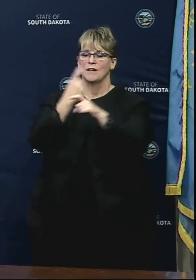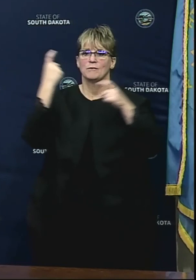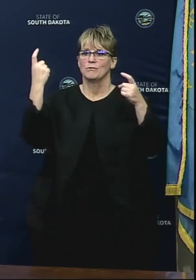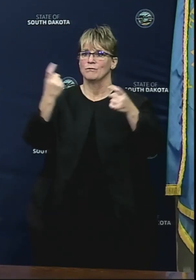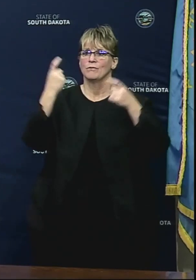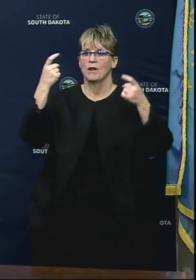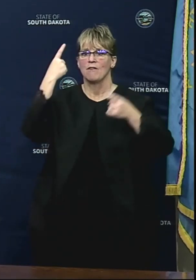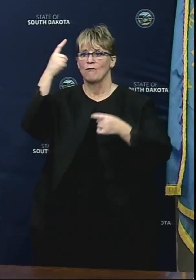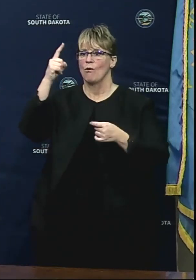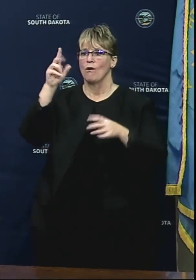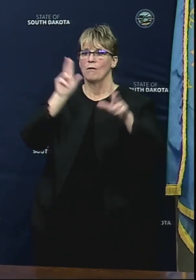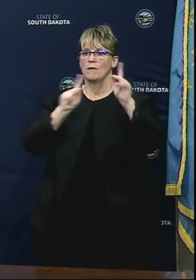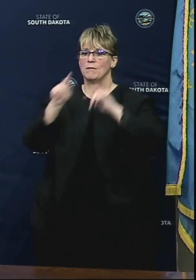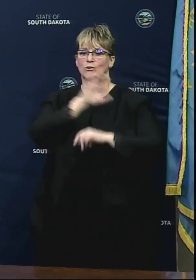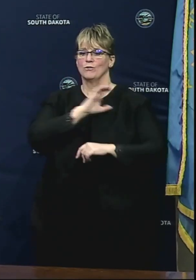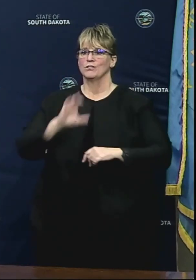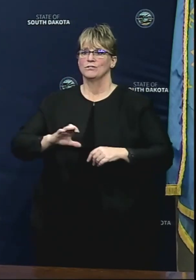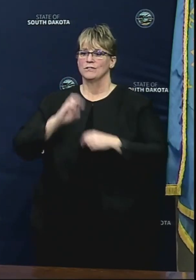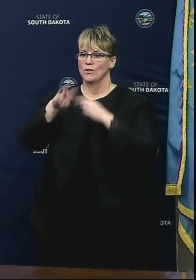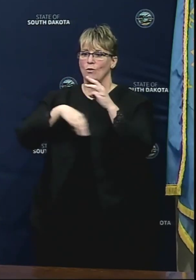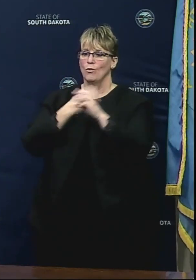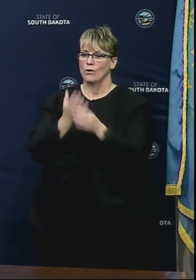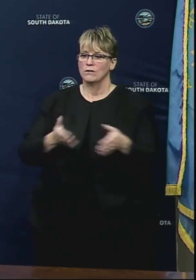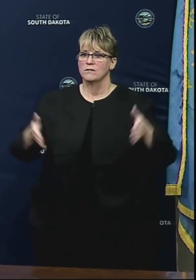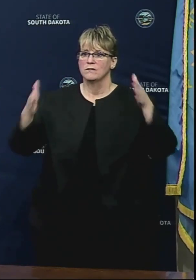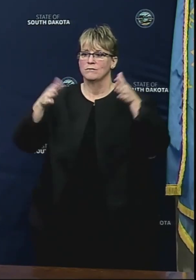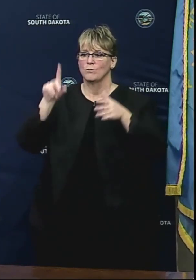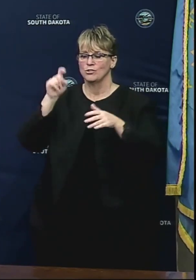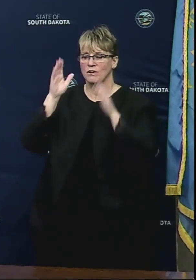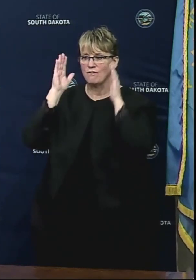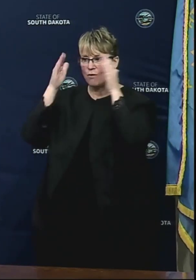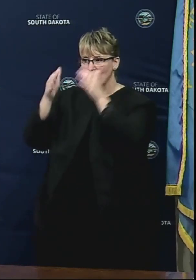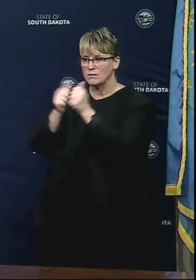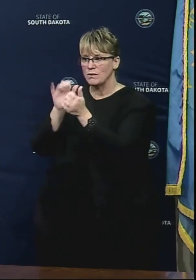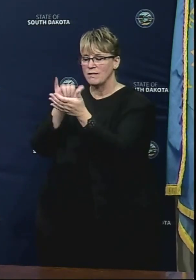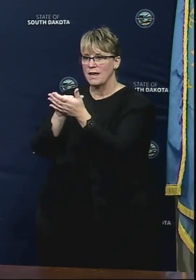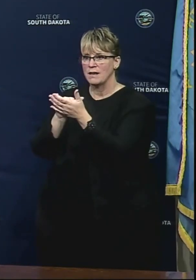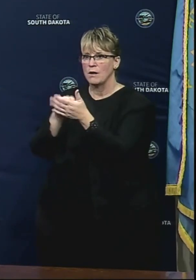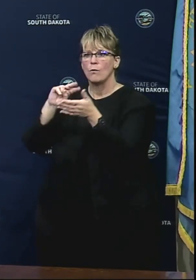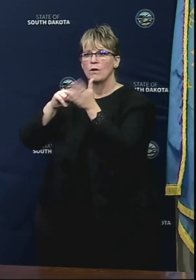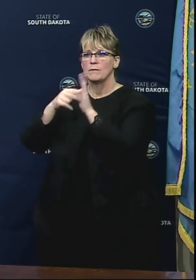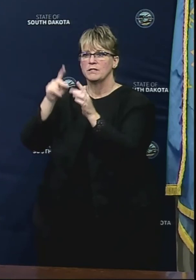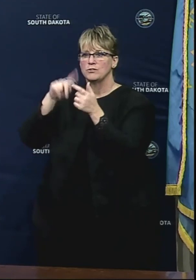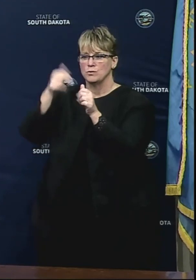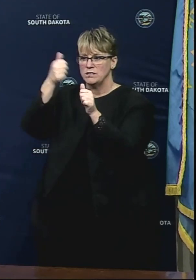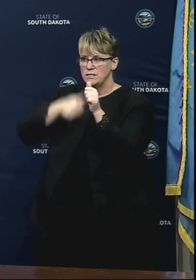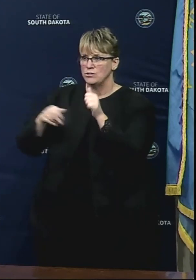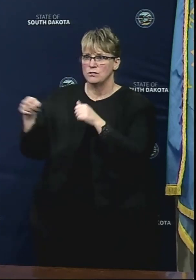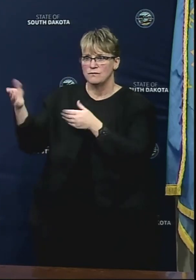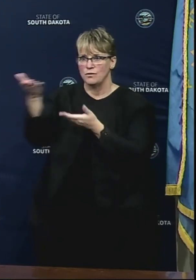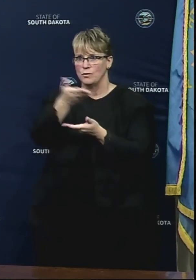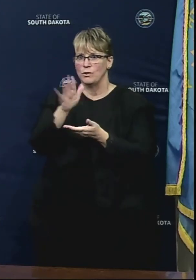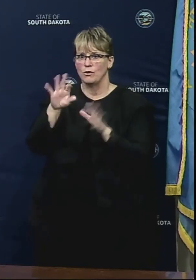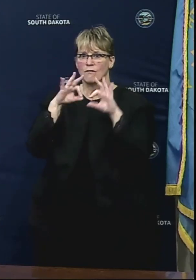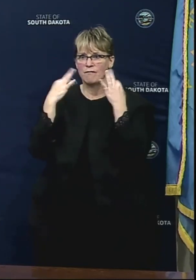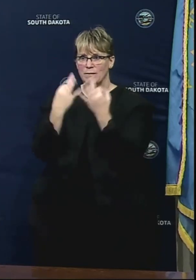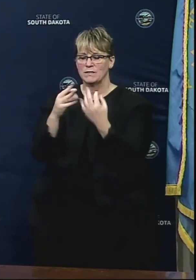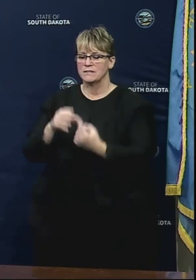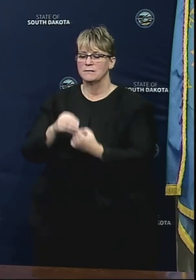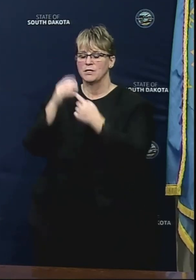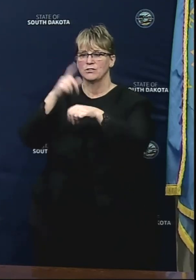for Christians around the world, and that we should focus on that and what it means to each and every one of us and our families at this special time.